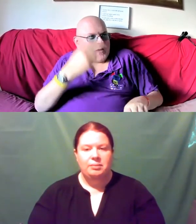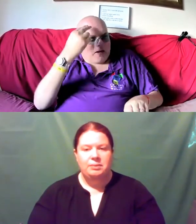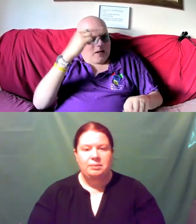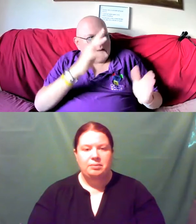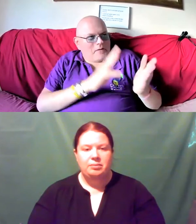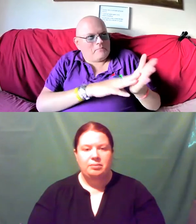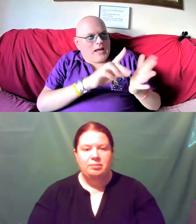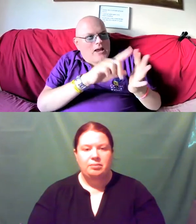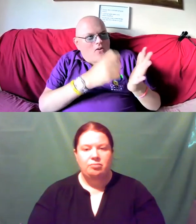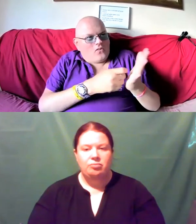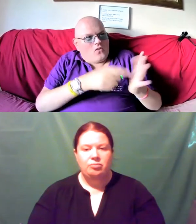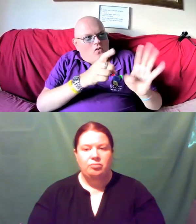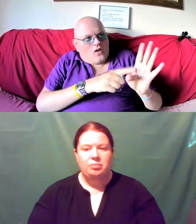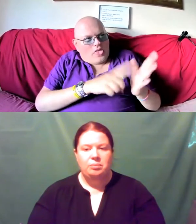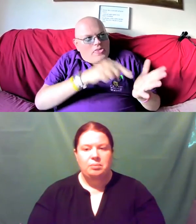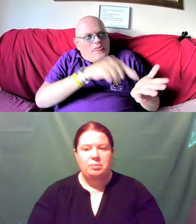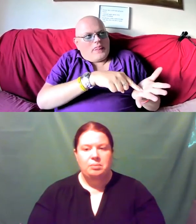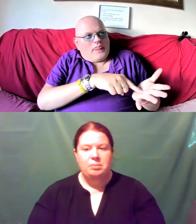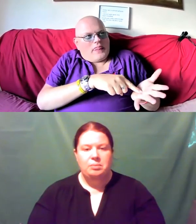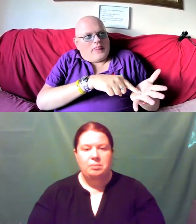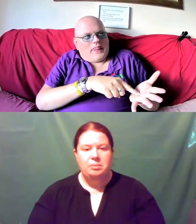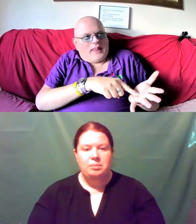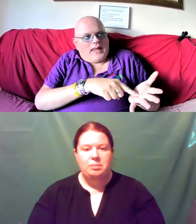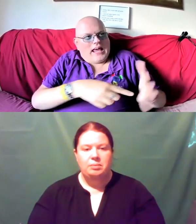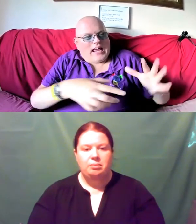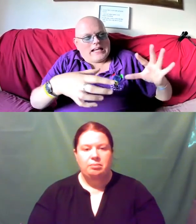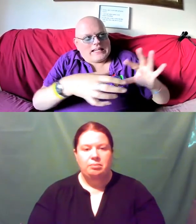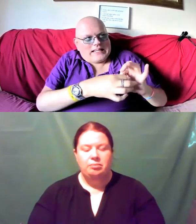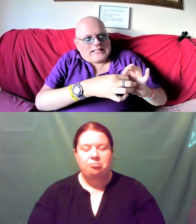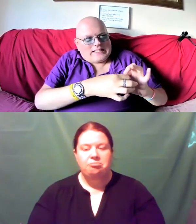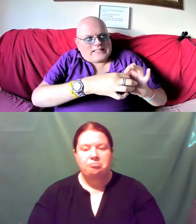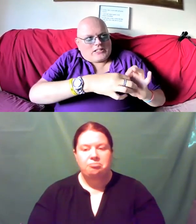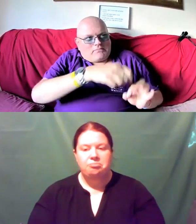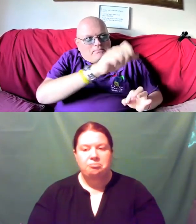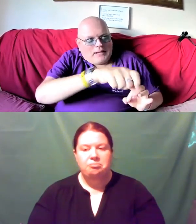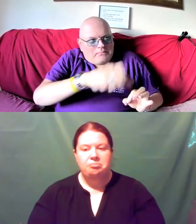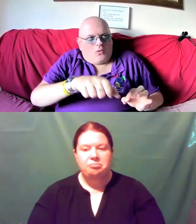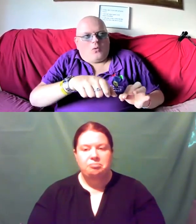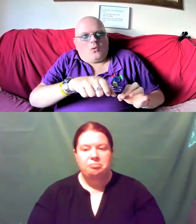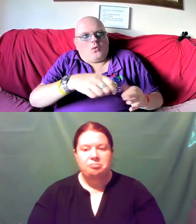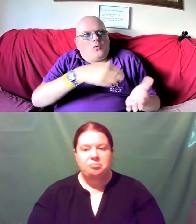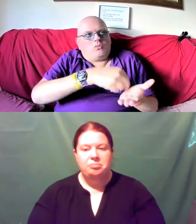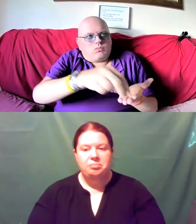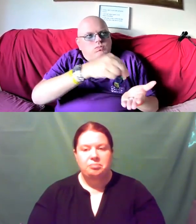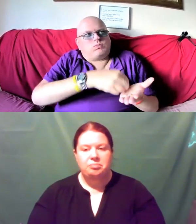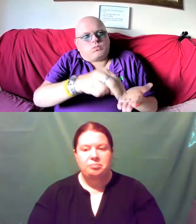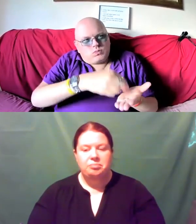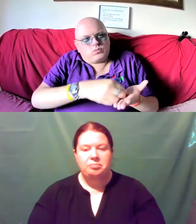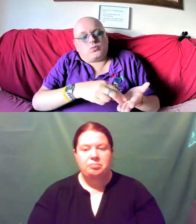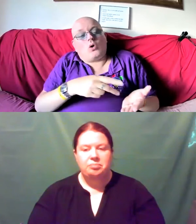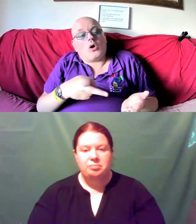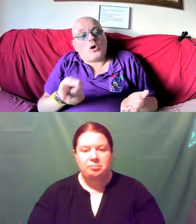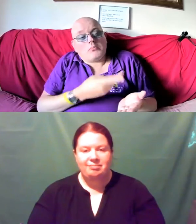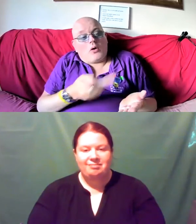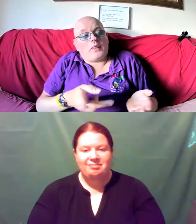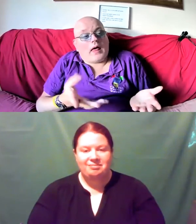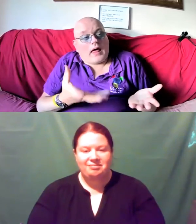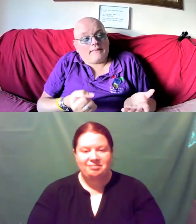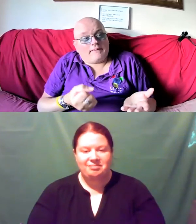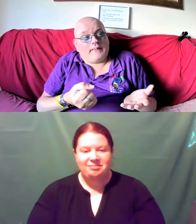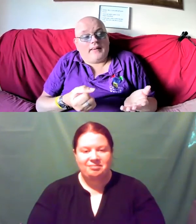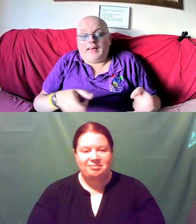among people who do, you know, lots of walking. So we actually had not the same brand, the same style,